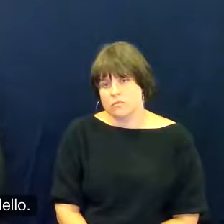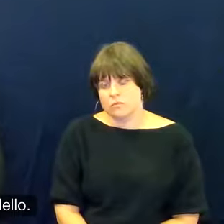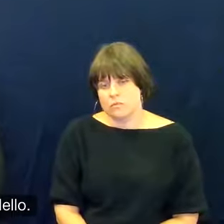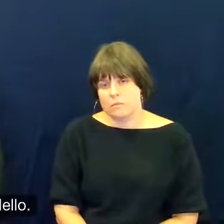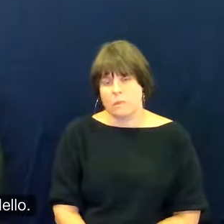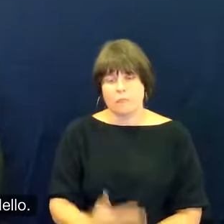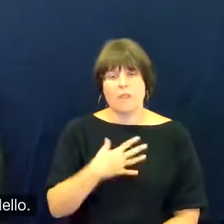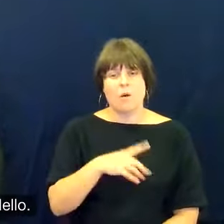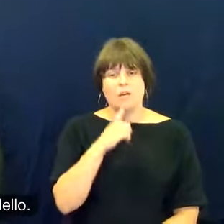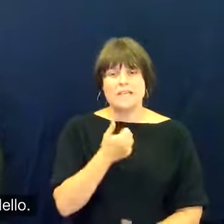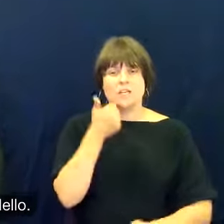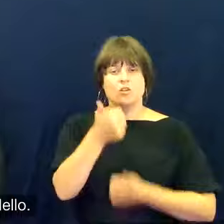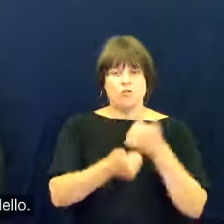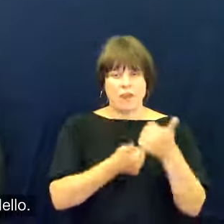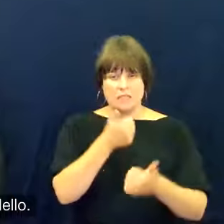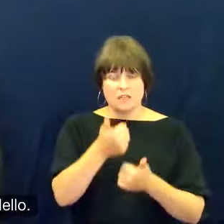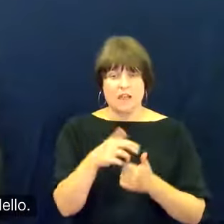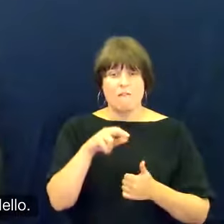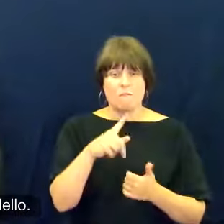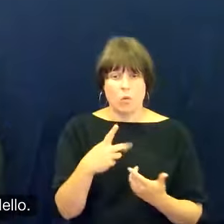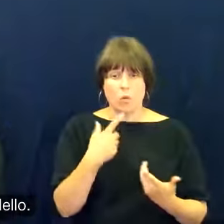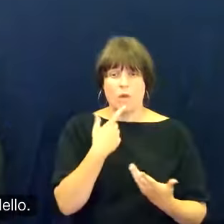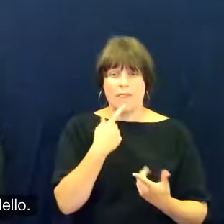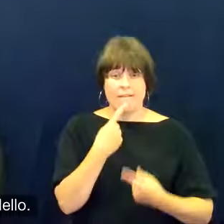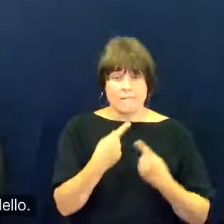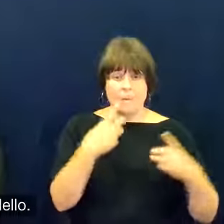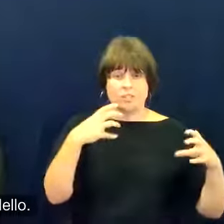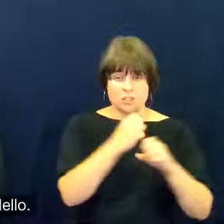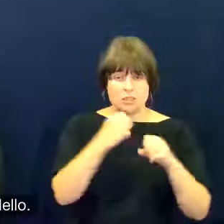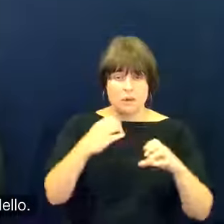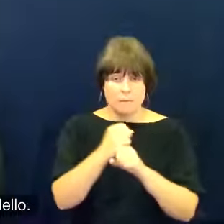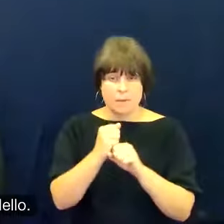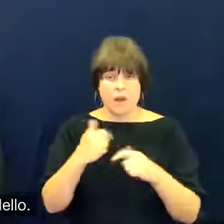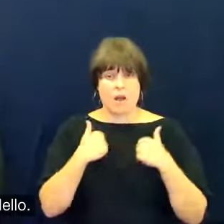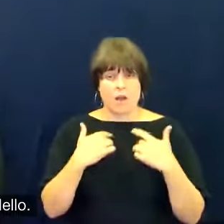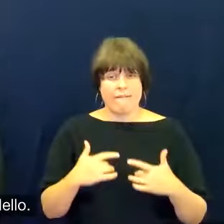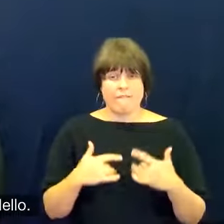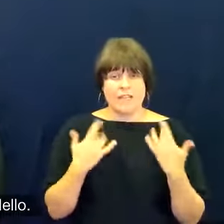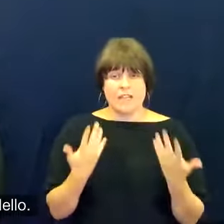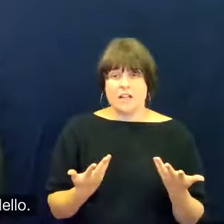I want to say congratulations for the information summarised. I feel that